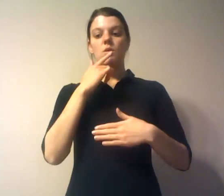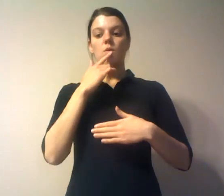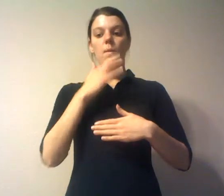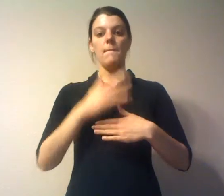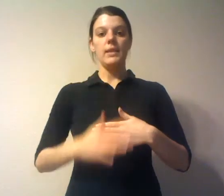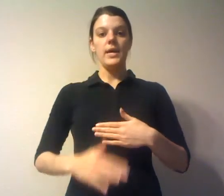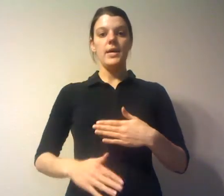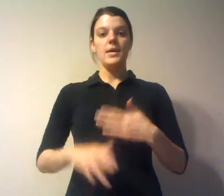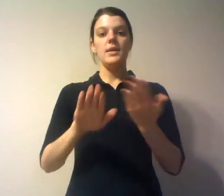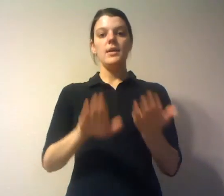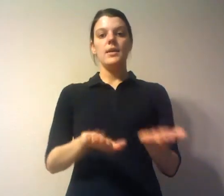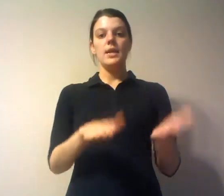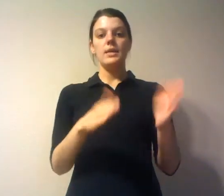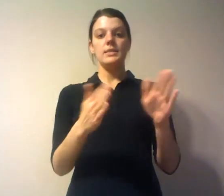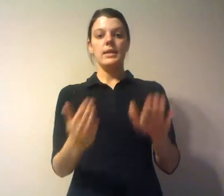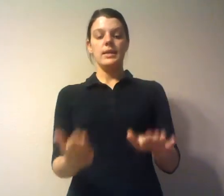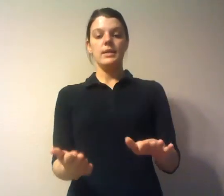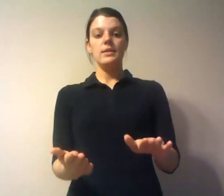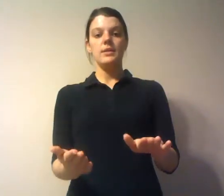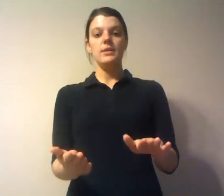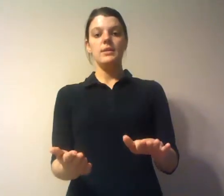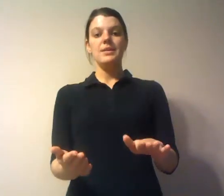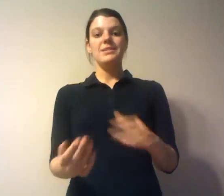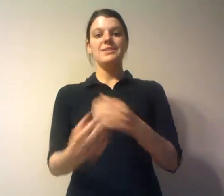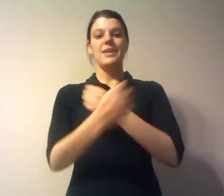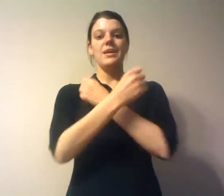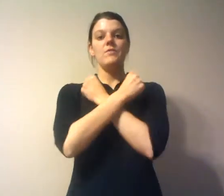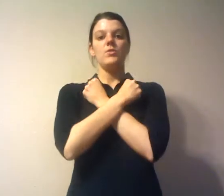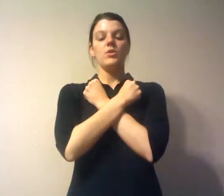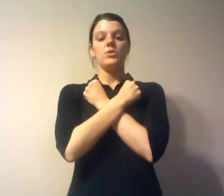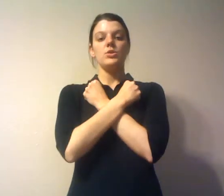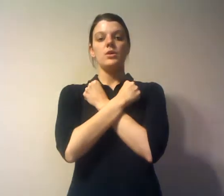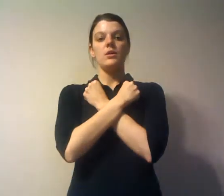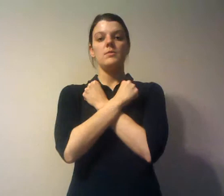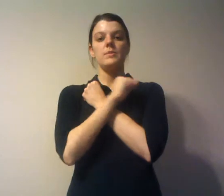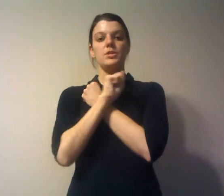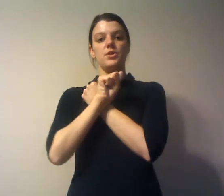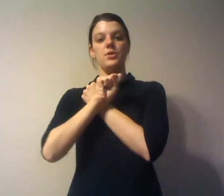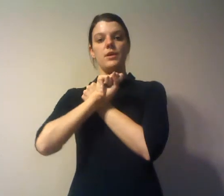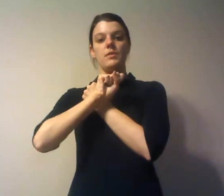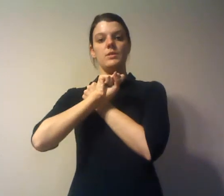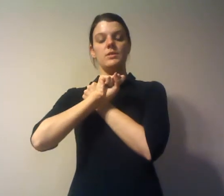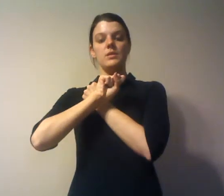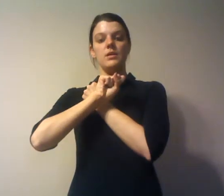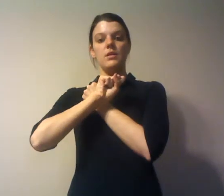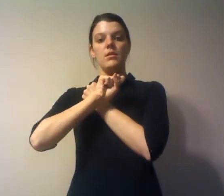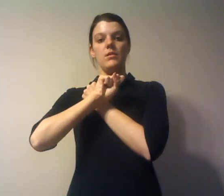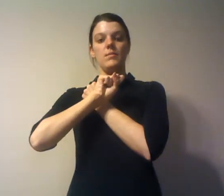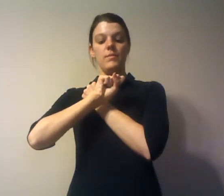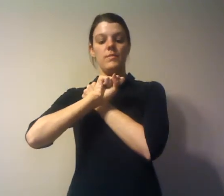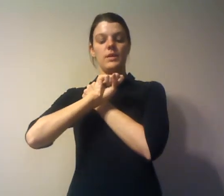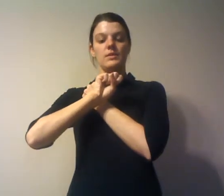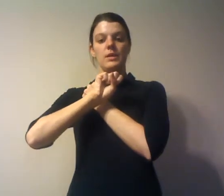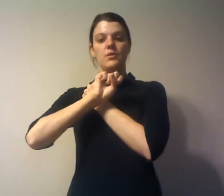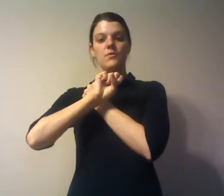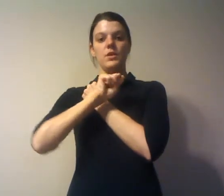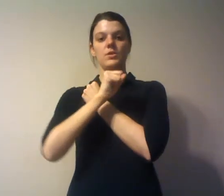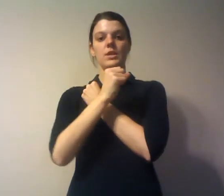So, bled and died. Save, you cross your arms, make sure your thumb is inside your fingers